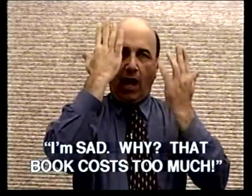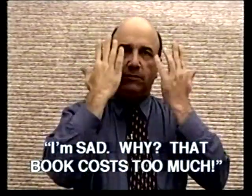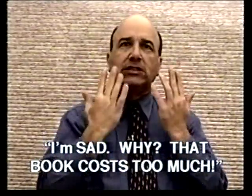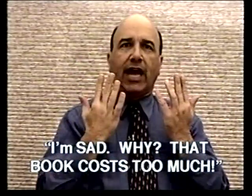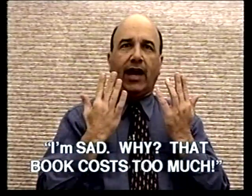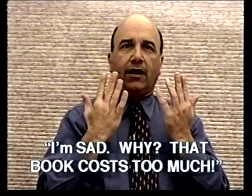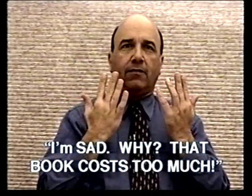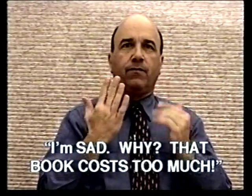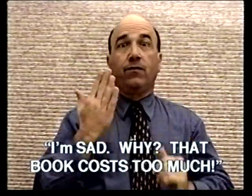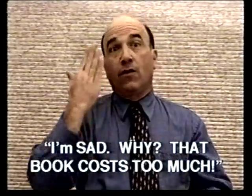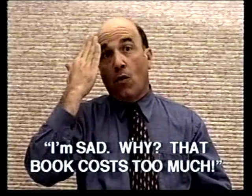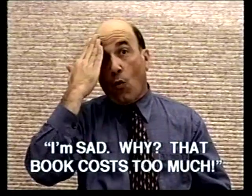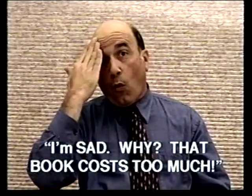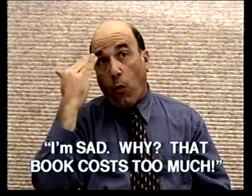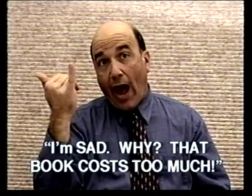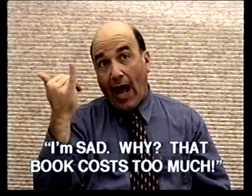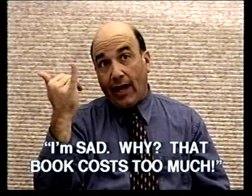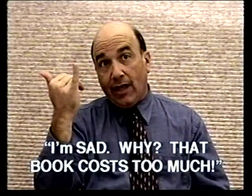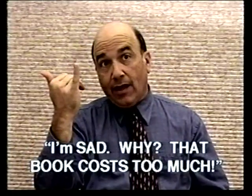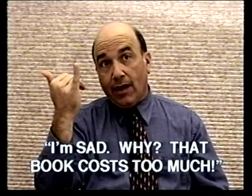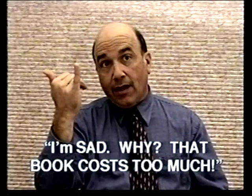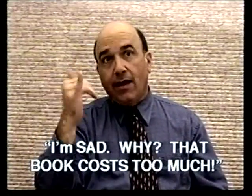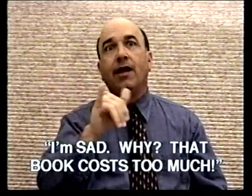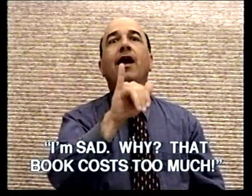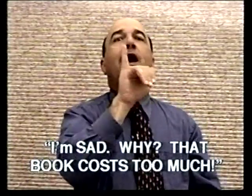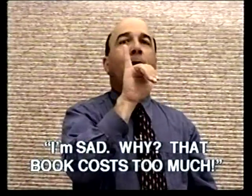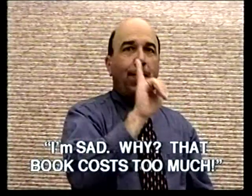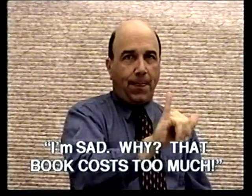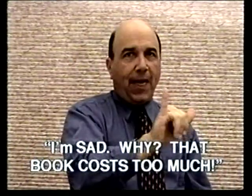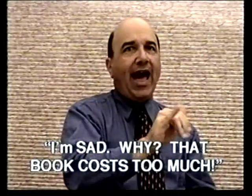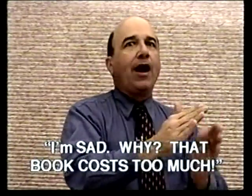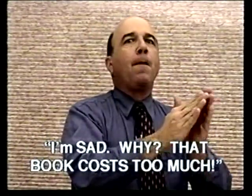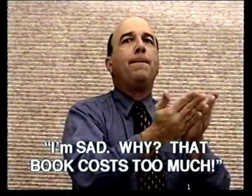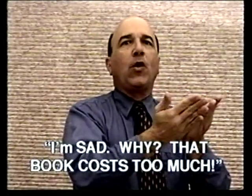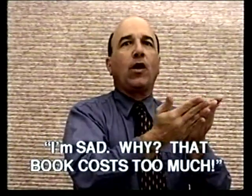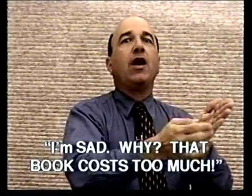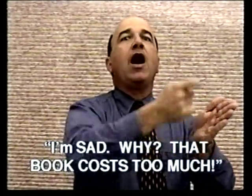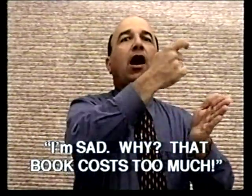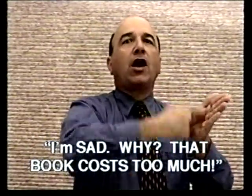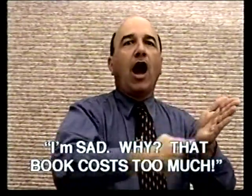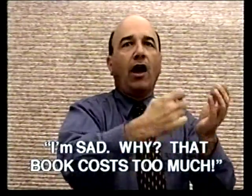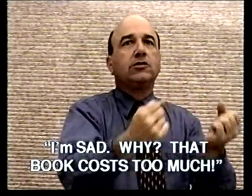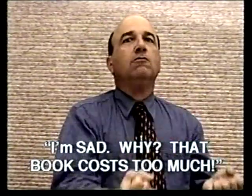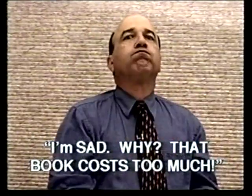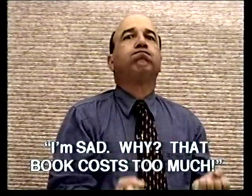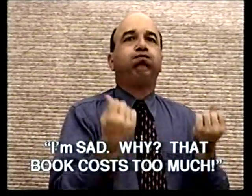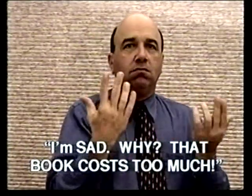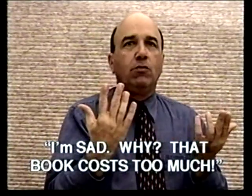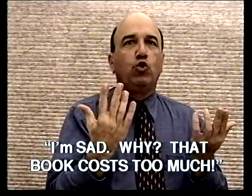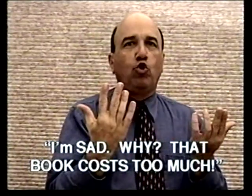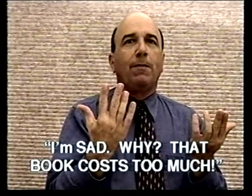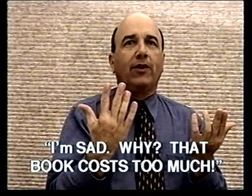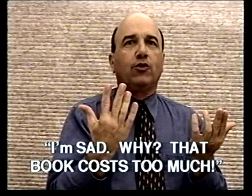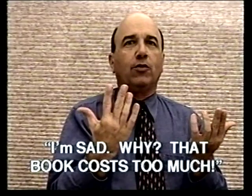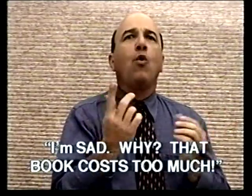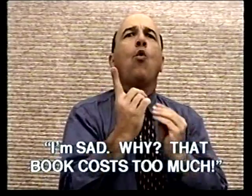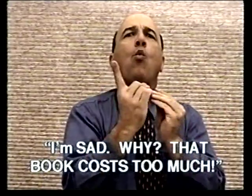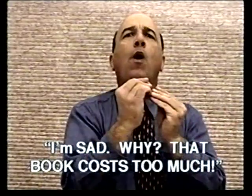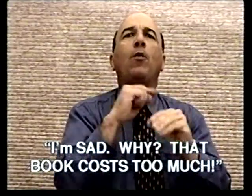I'm sad. Why? That book cost too much. One